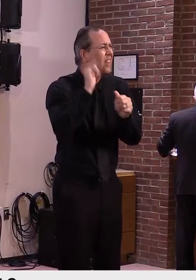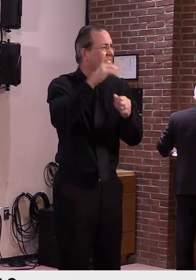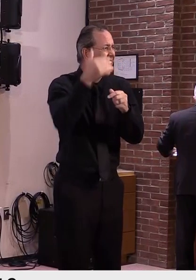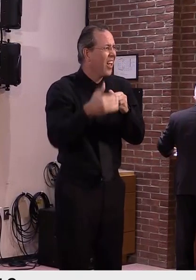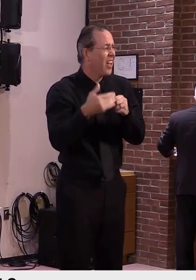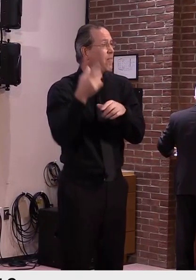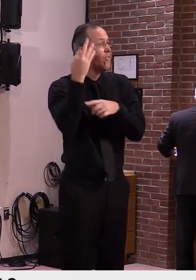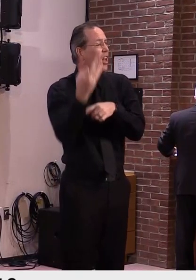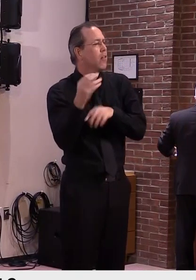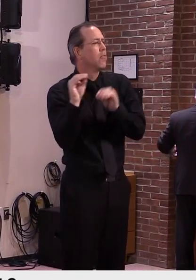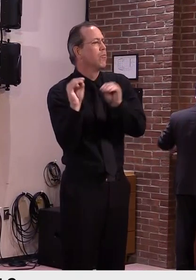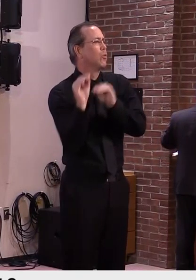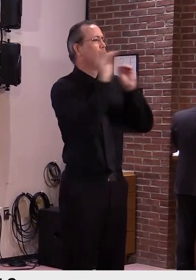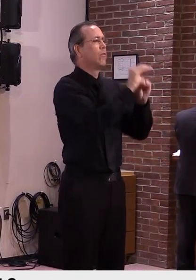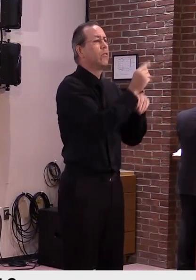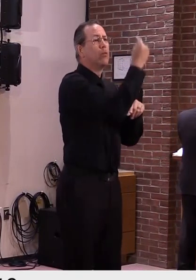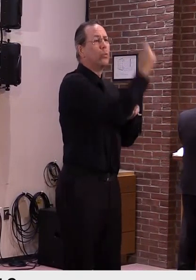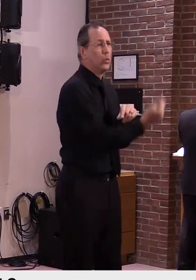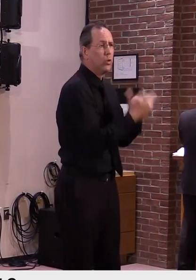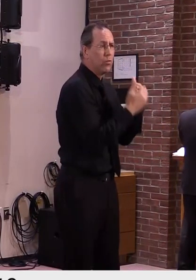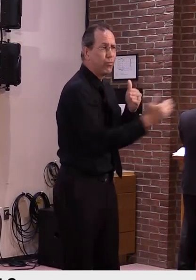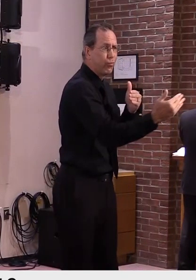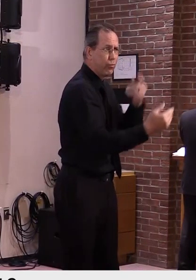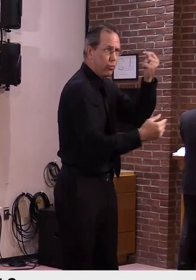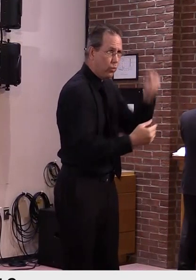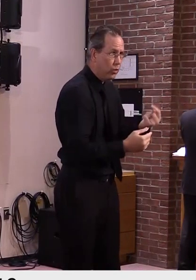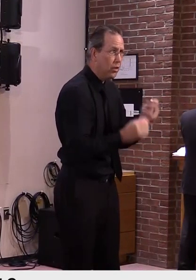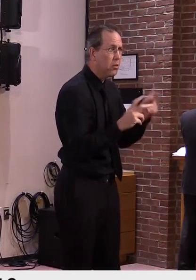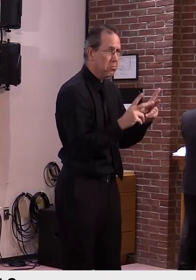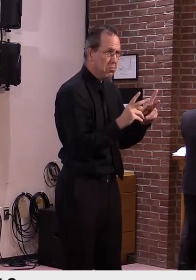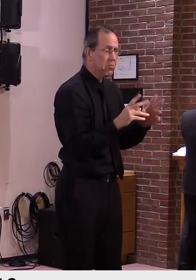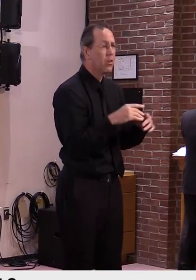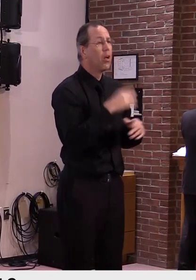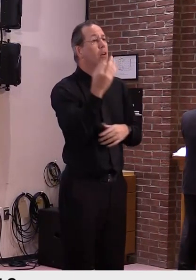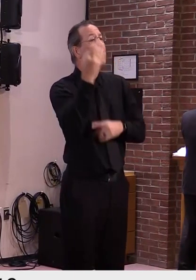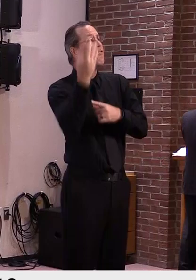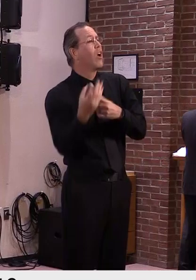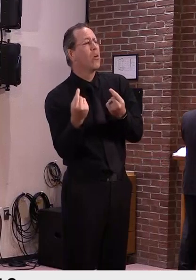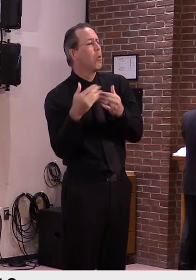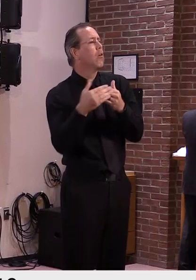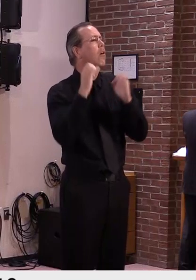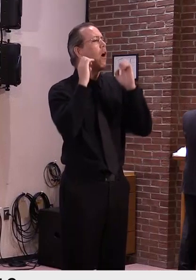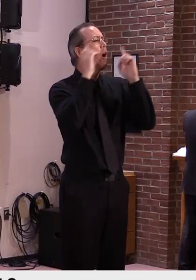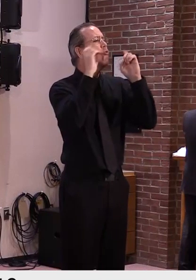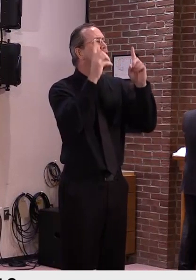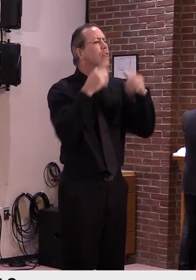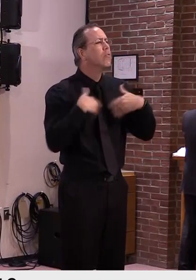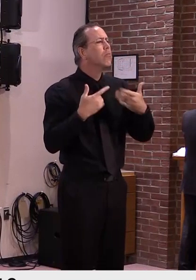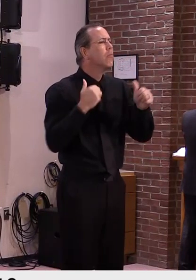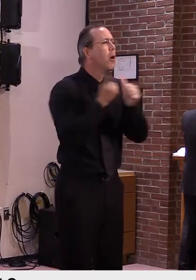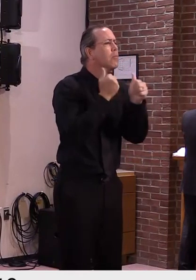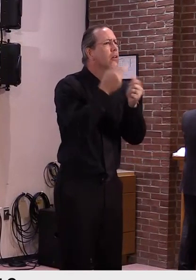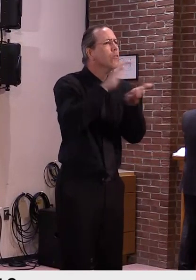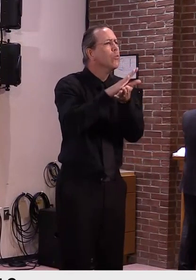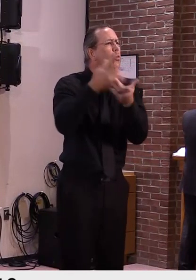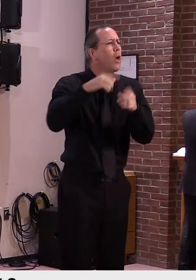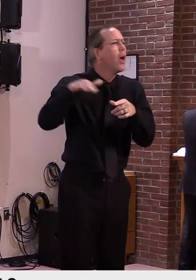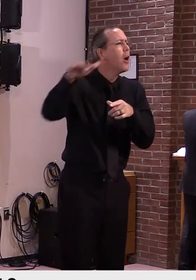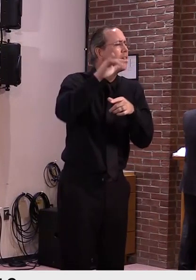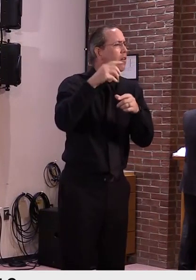regular education updates to Fridays. However, Secretary French will make an announcement today regarding the many questions